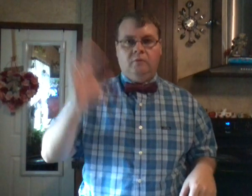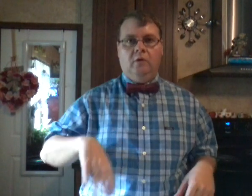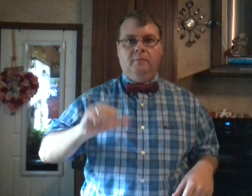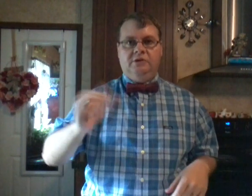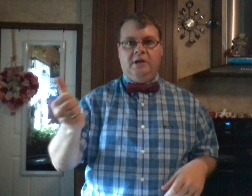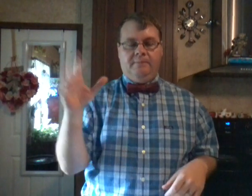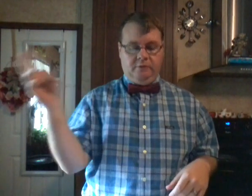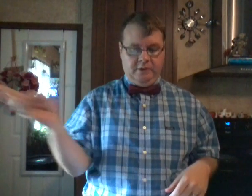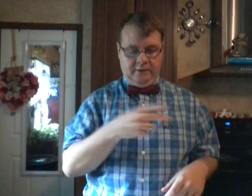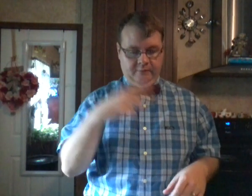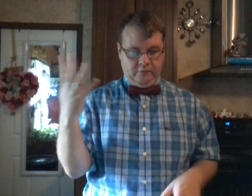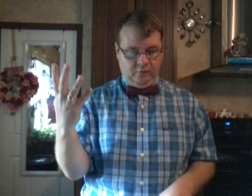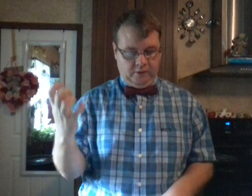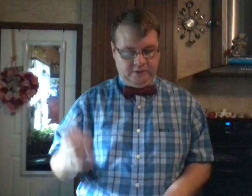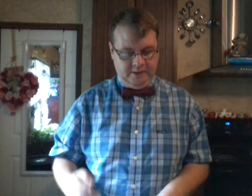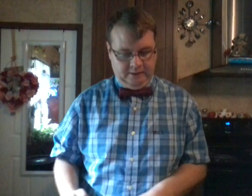Romans chapter 10, verse 14.